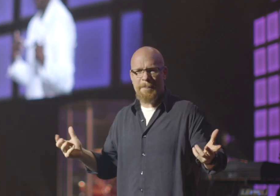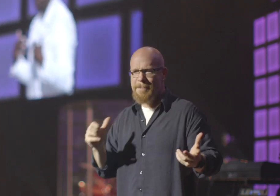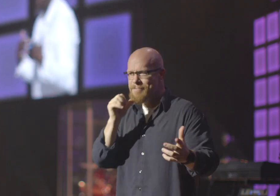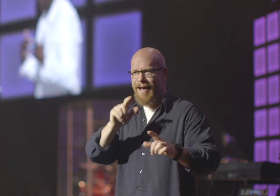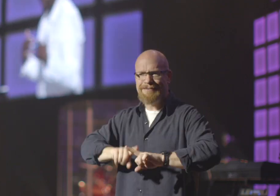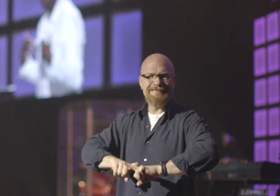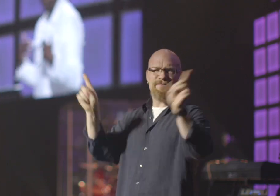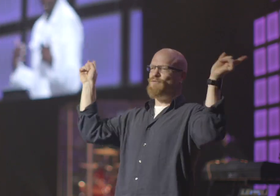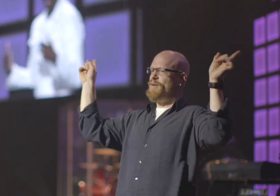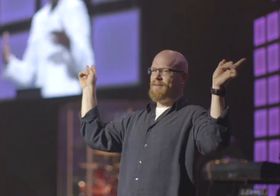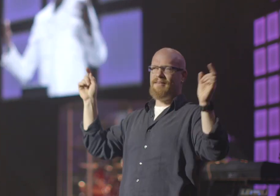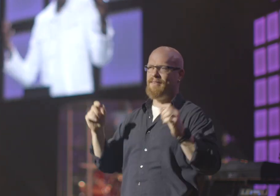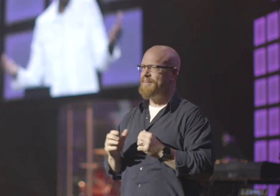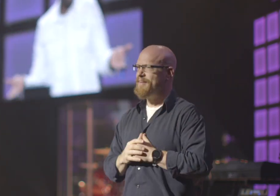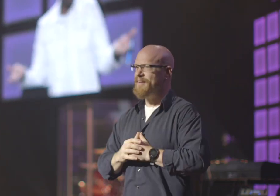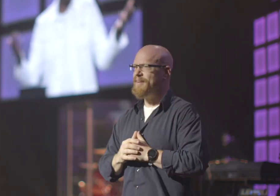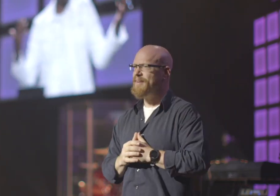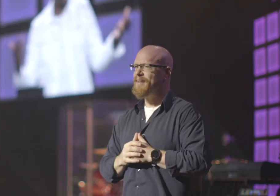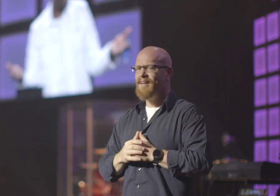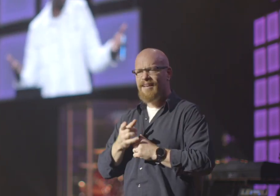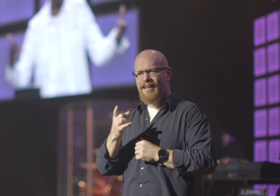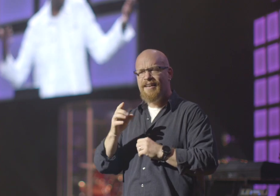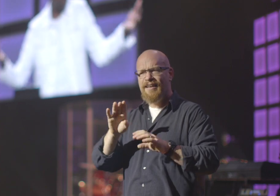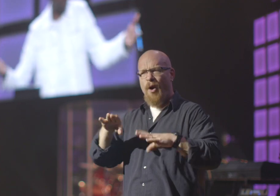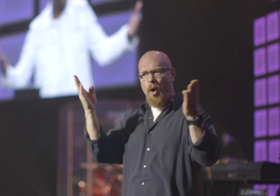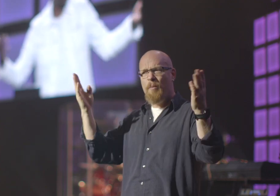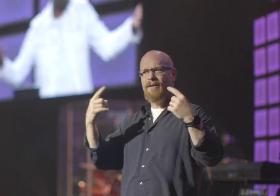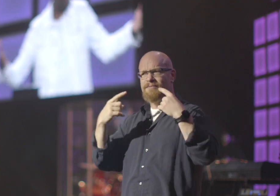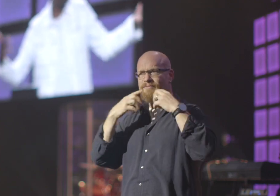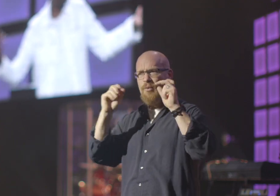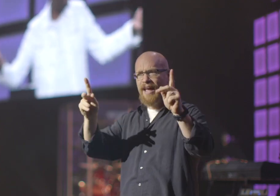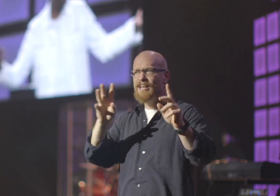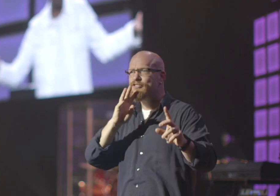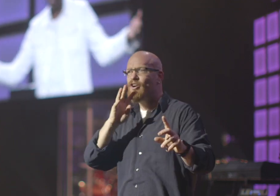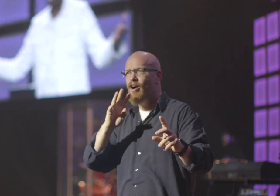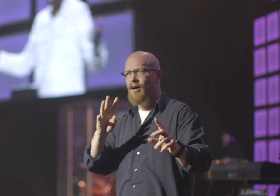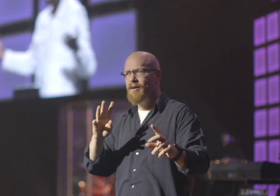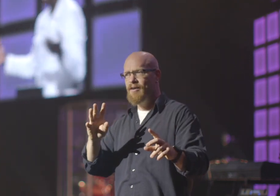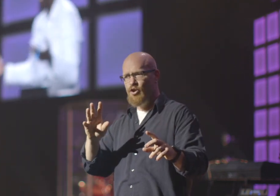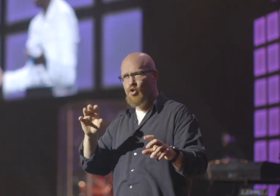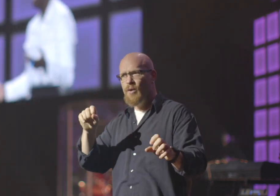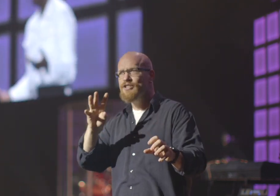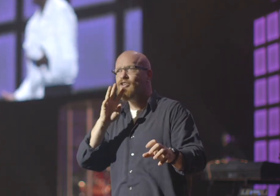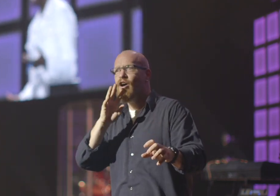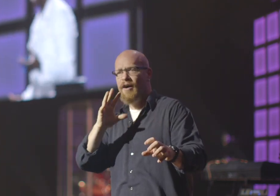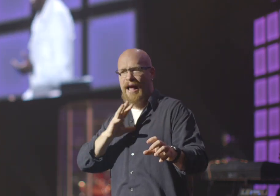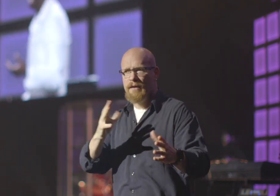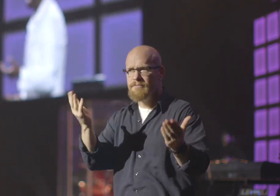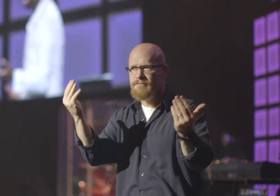That is so very important. Open your mouth. It's okay. It's freedom. You can open your mouth. You can say something.